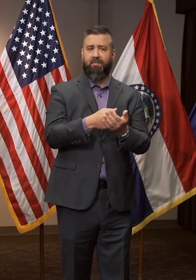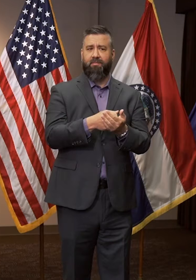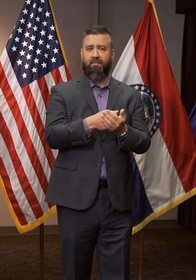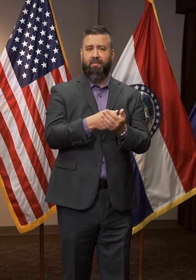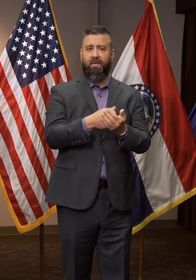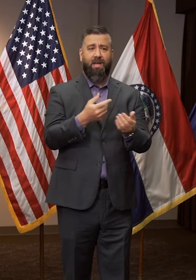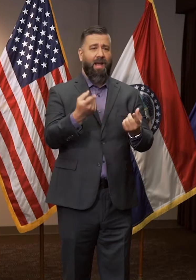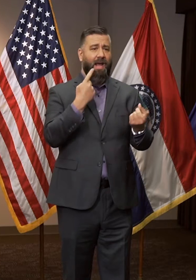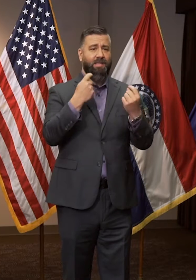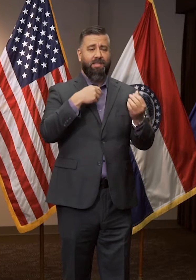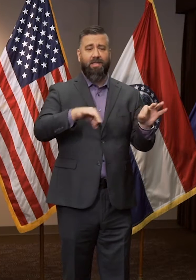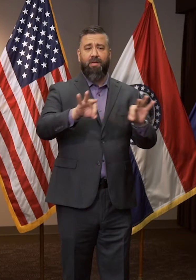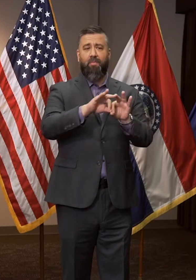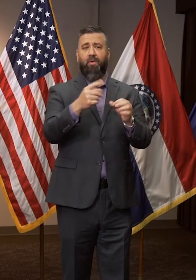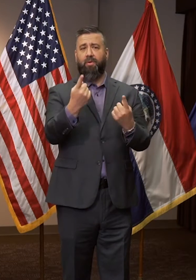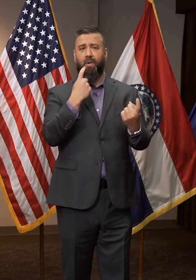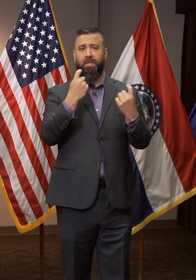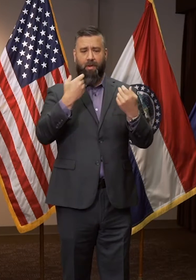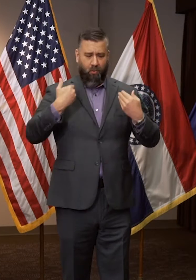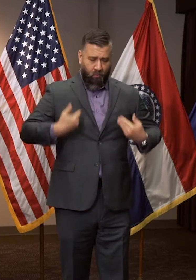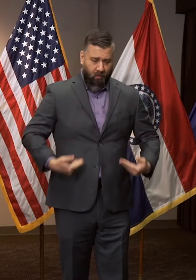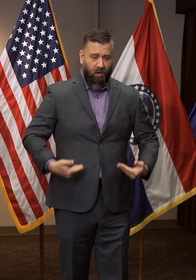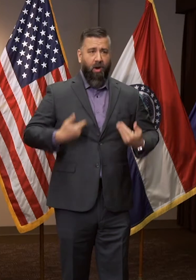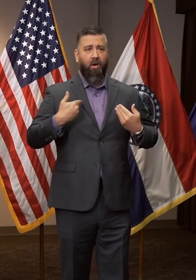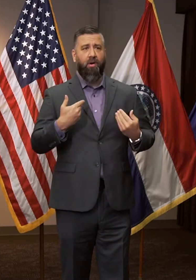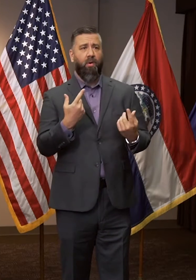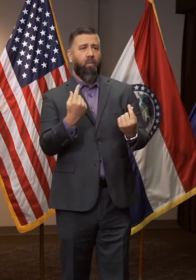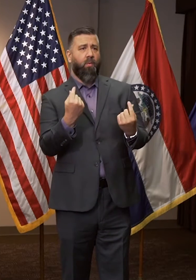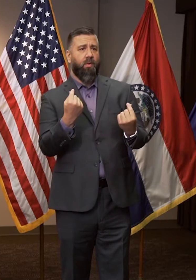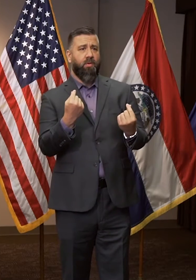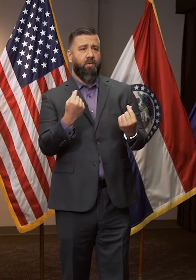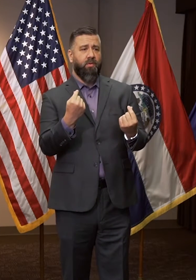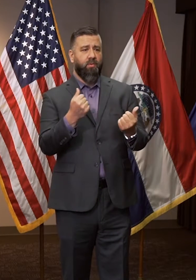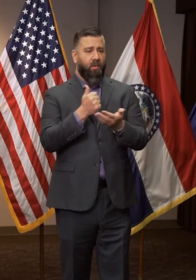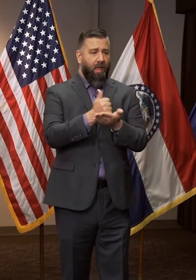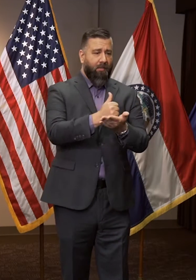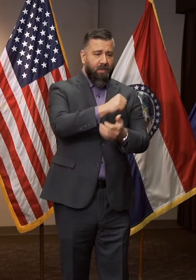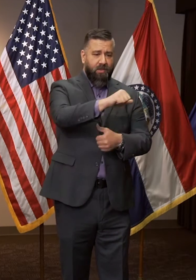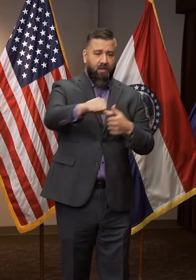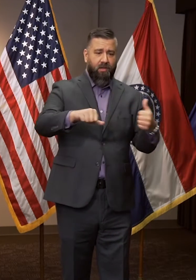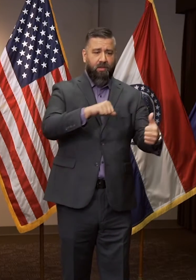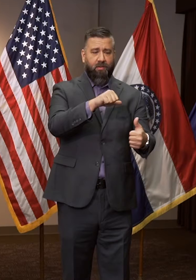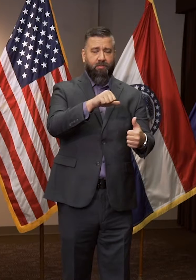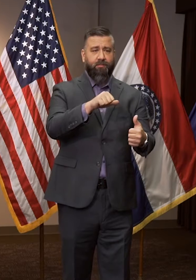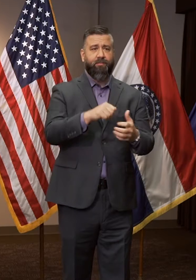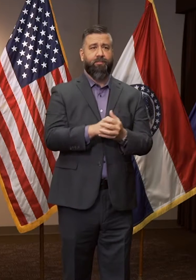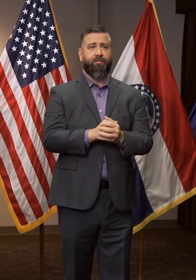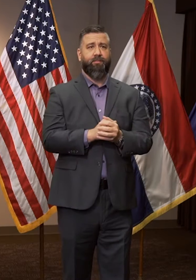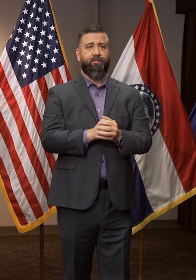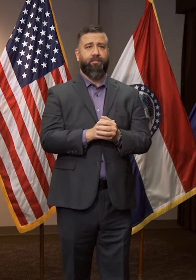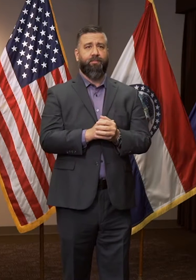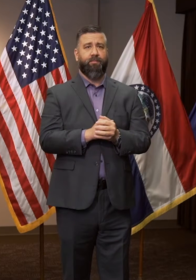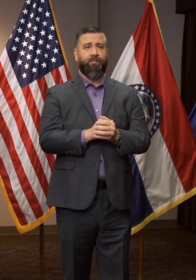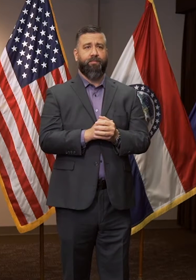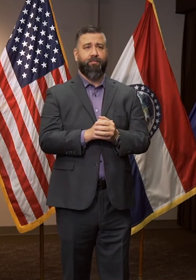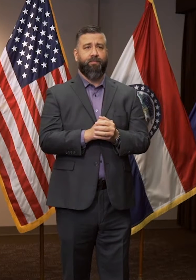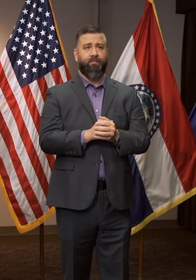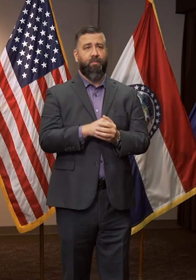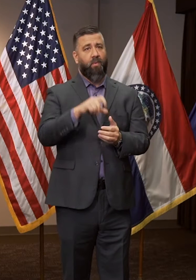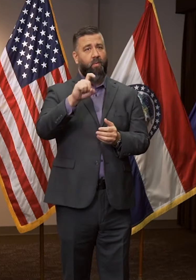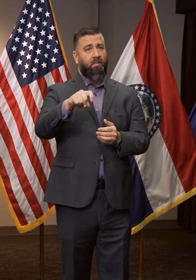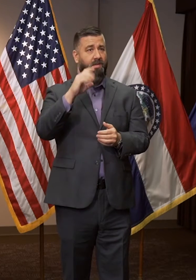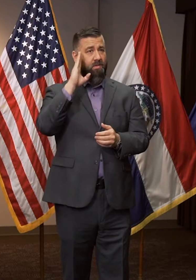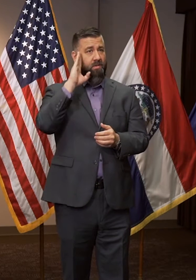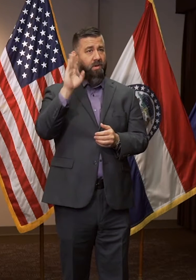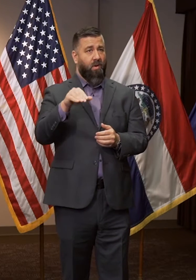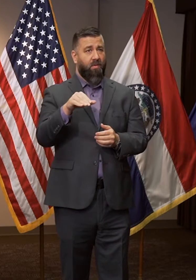ask us important questions about who we are and what we're willing to do for each other in our times of need. We must